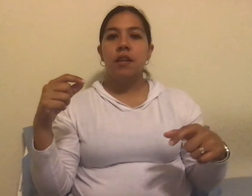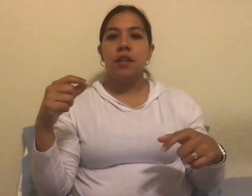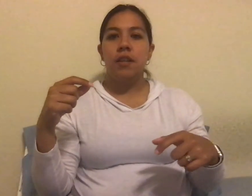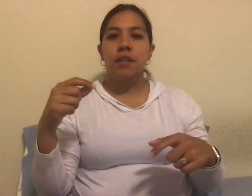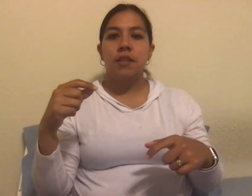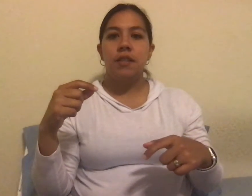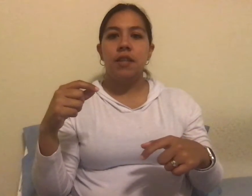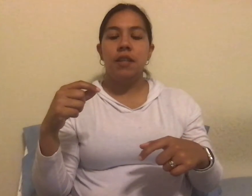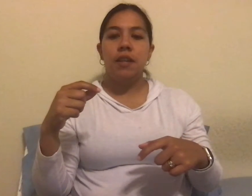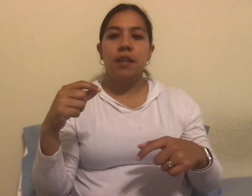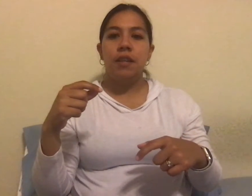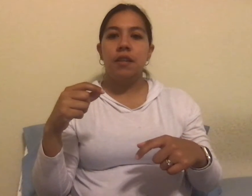And then daylight,